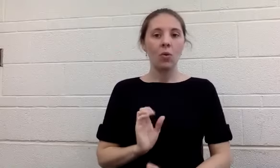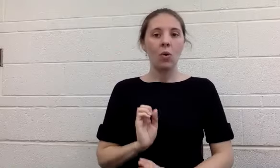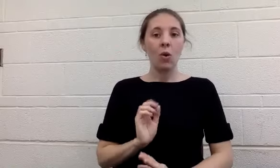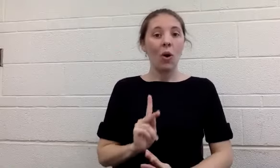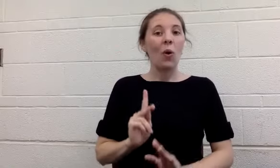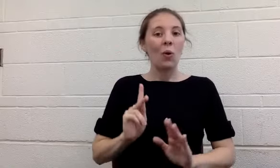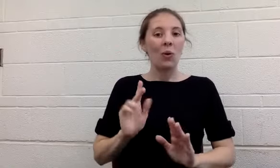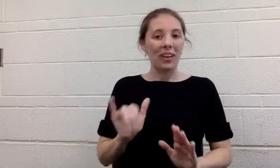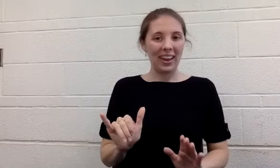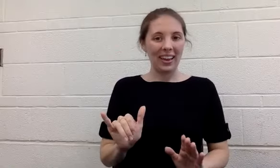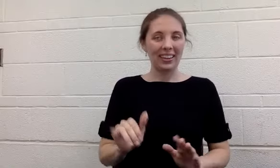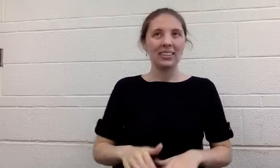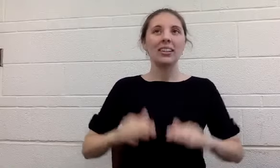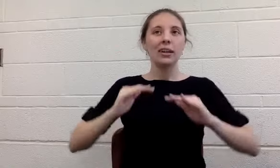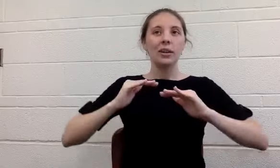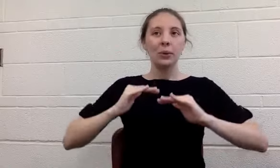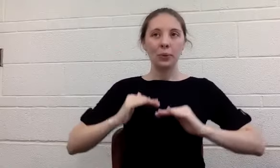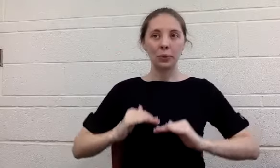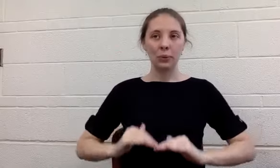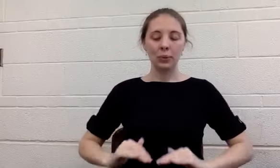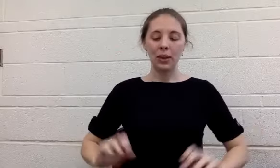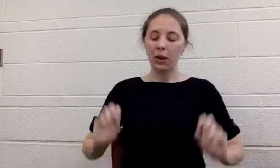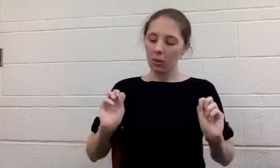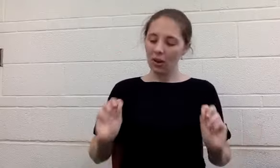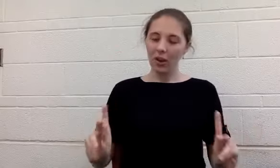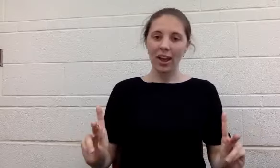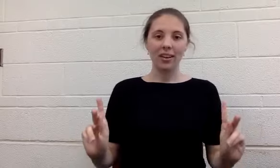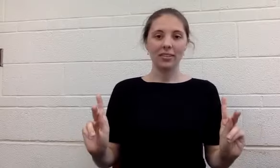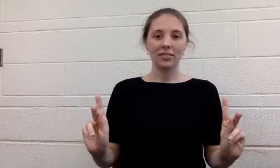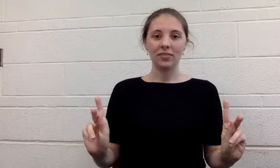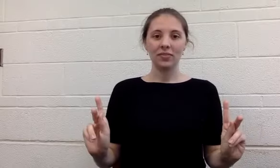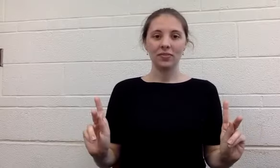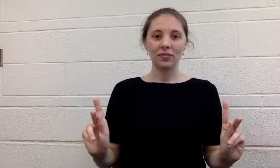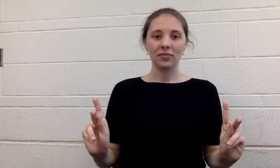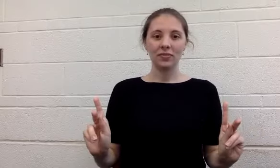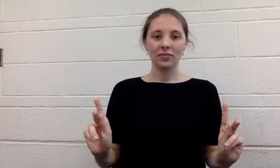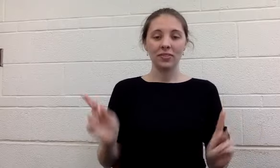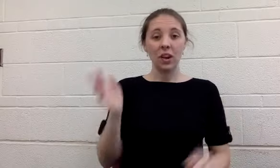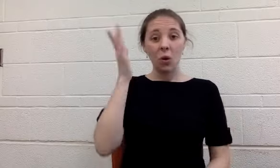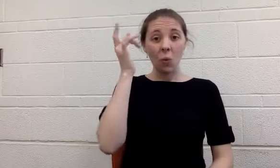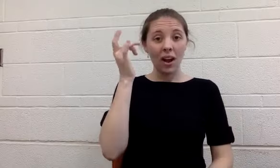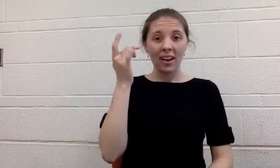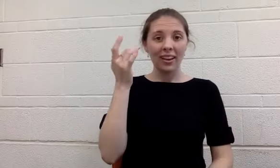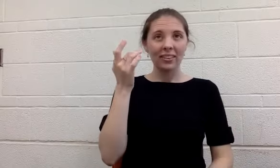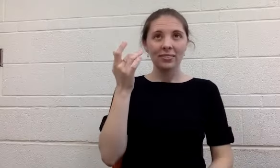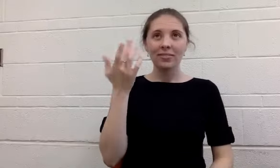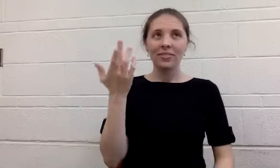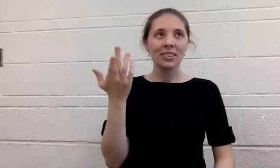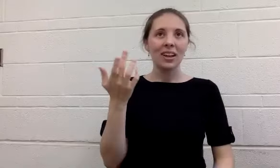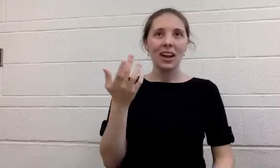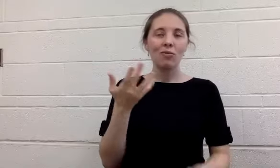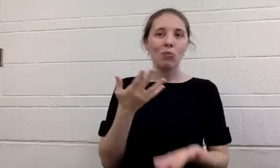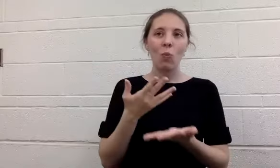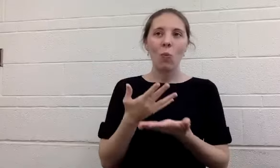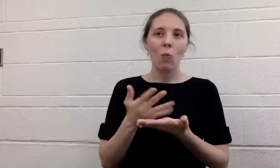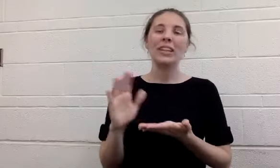pray for strength. I'm going to pray to be the wife that he would have me be, to be as supportive and loving, and to try and help him make the decisions that we